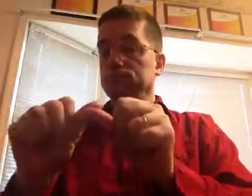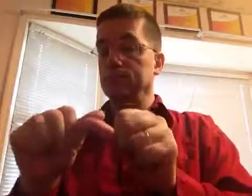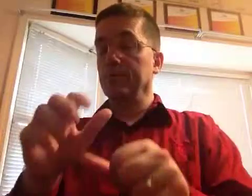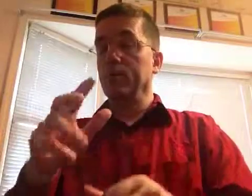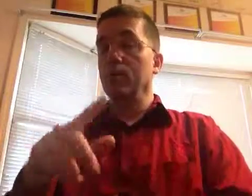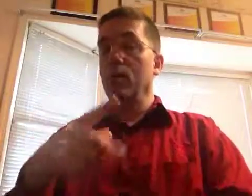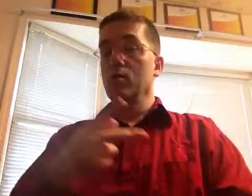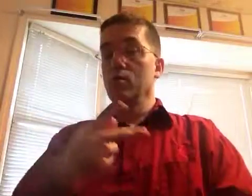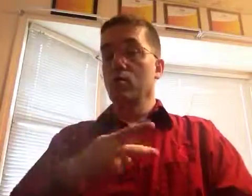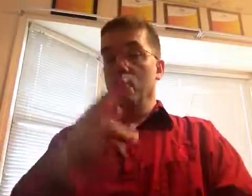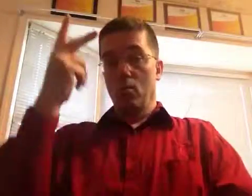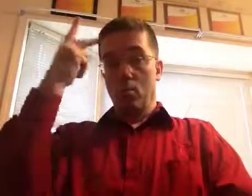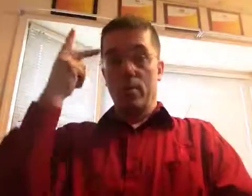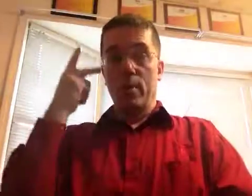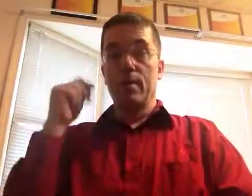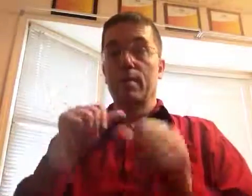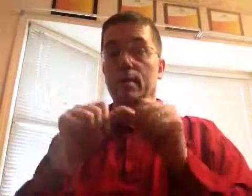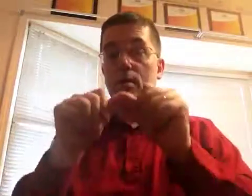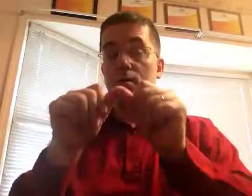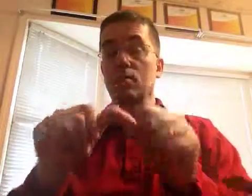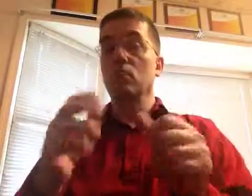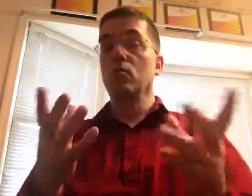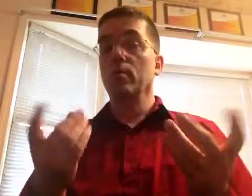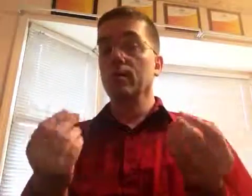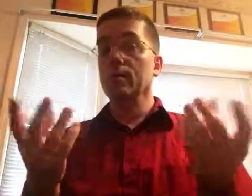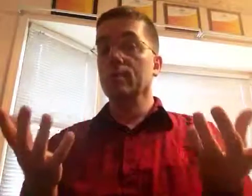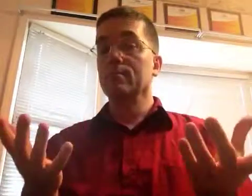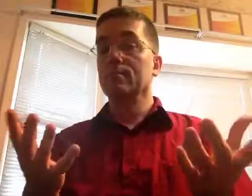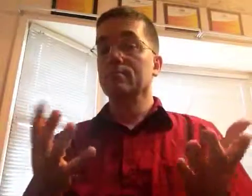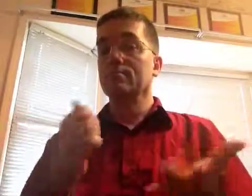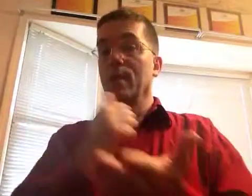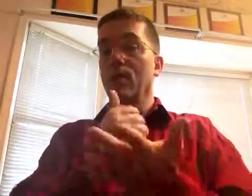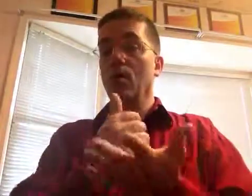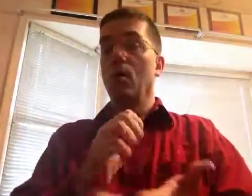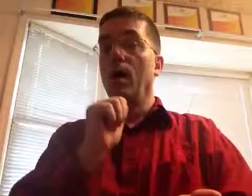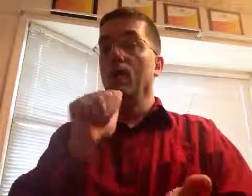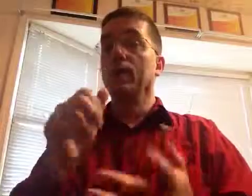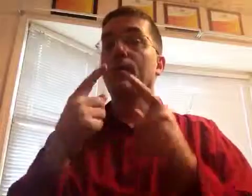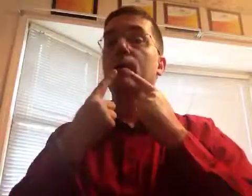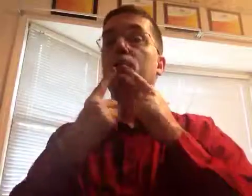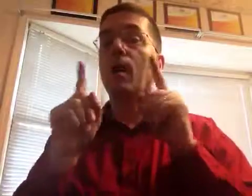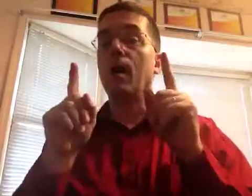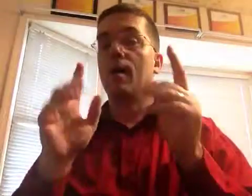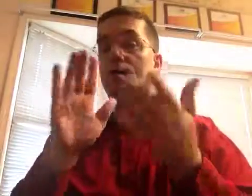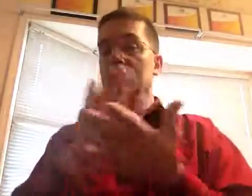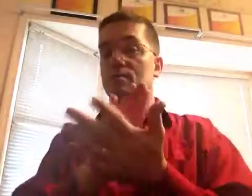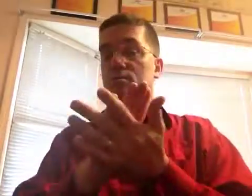and her parents were continue to do what you're doing, why would they not be able to finish school?